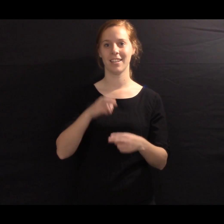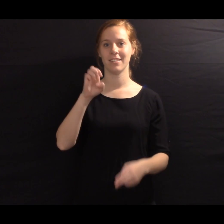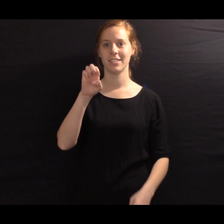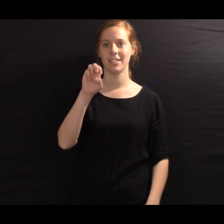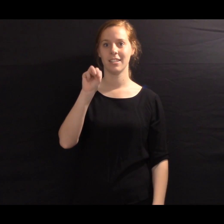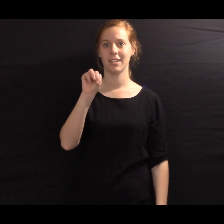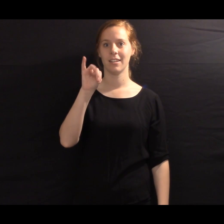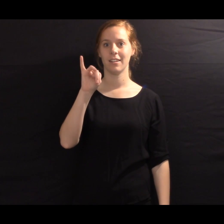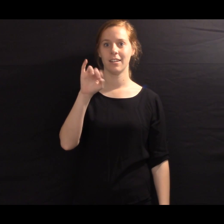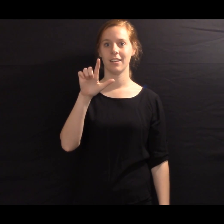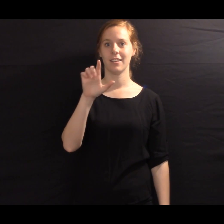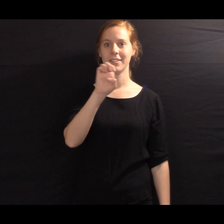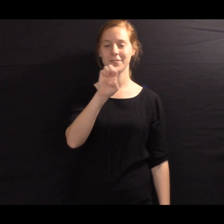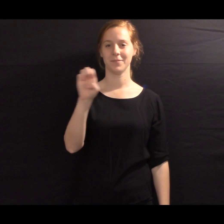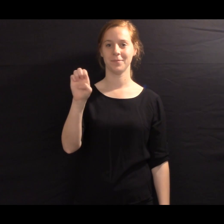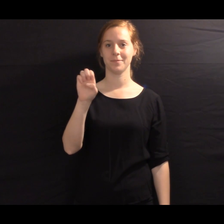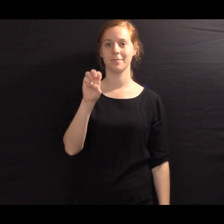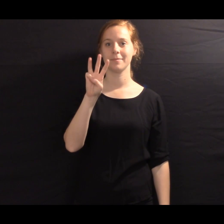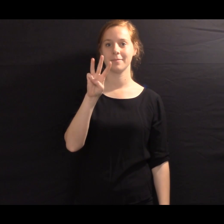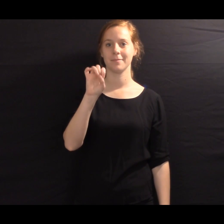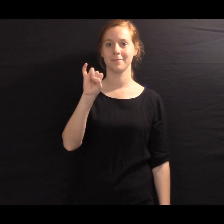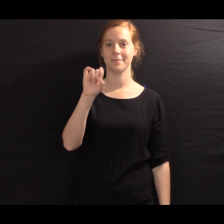Hi, my name is Emily Wilcox,